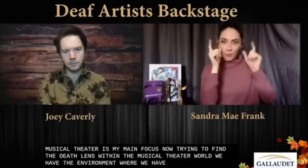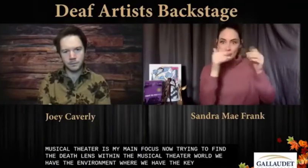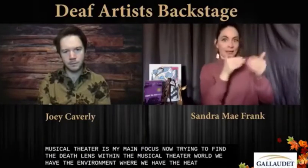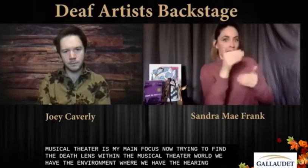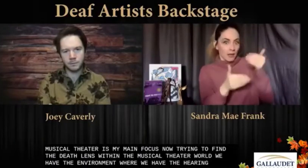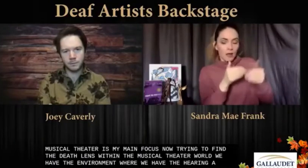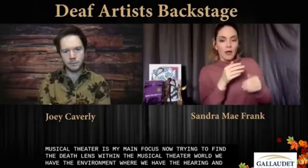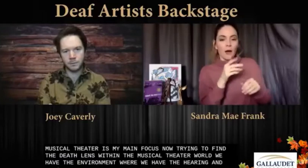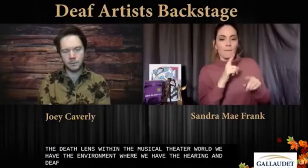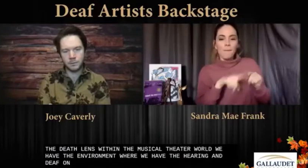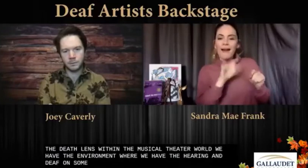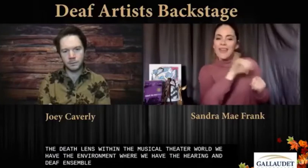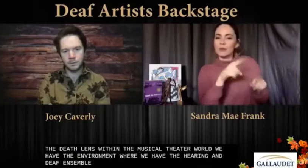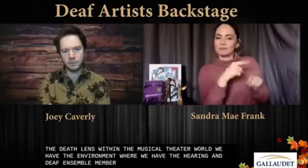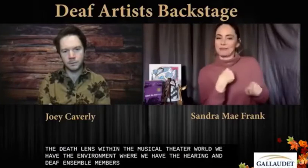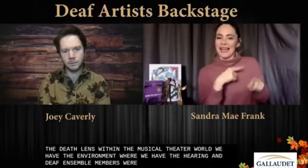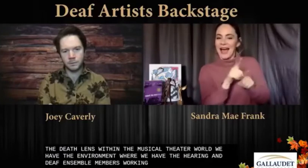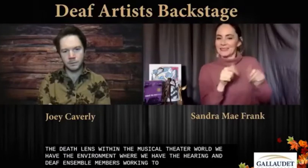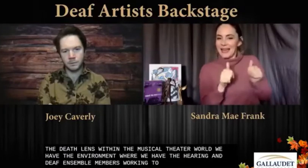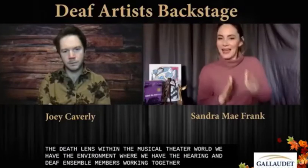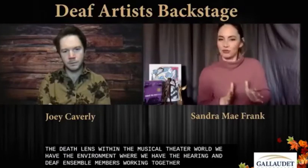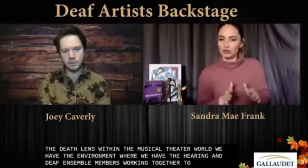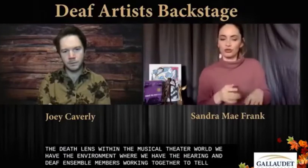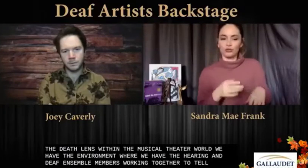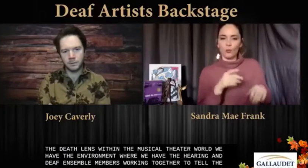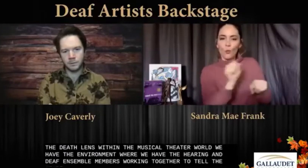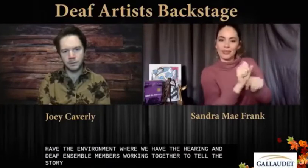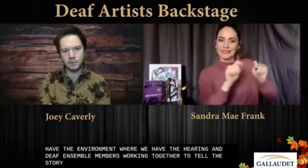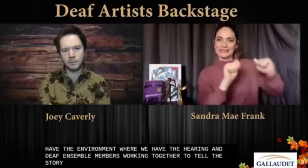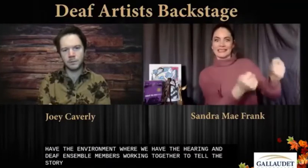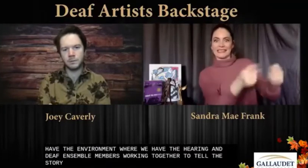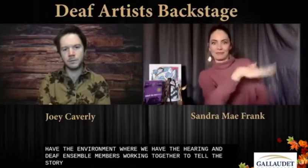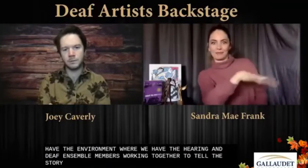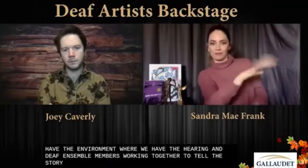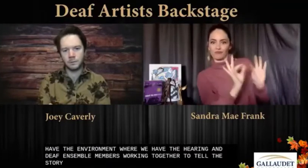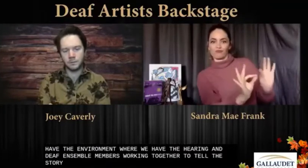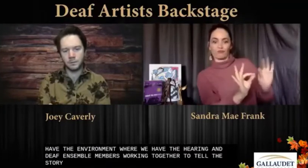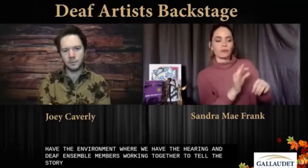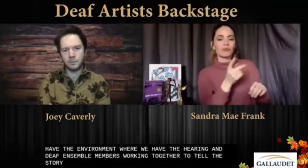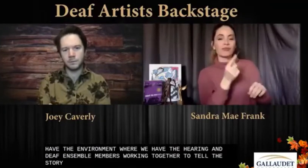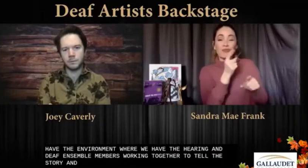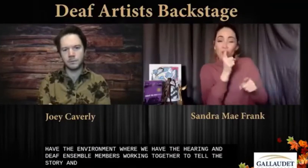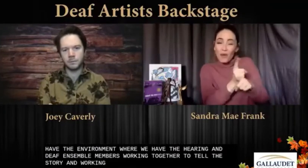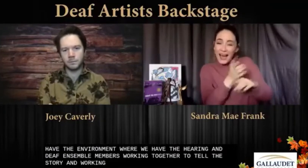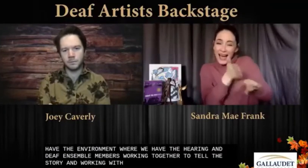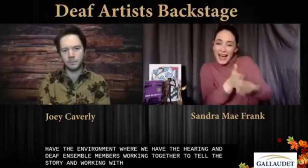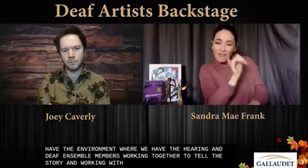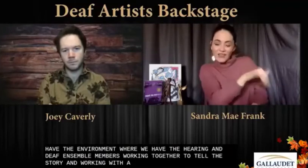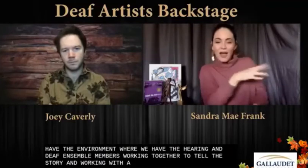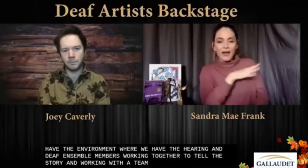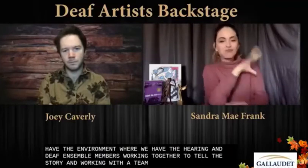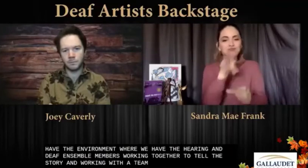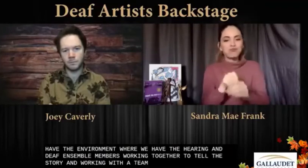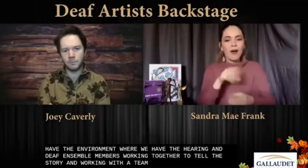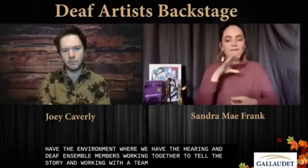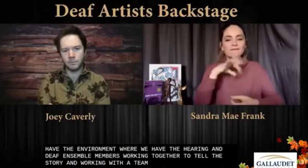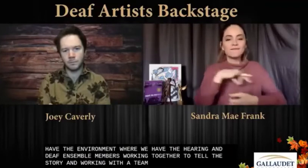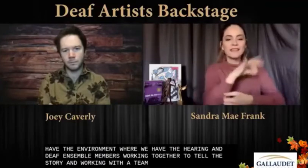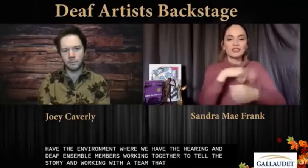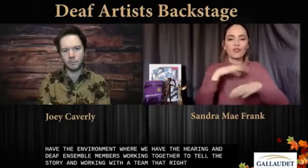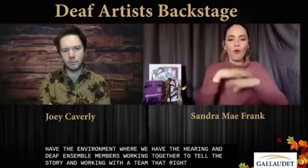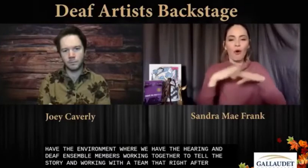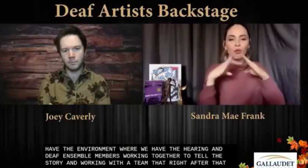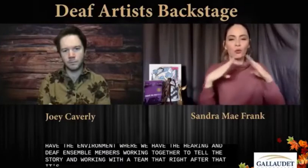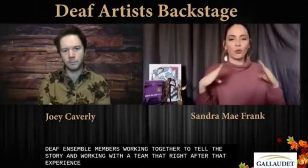the hearing and deaf ensemble members working together to tell the story and working with a team but